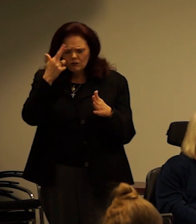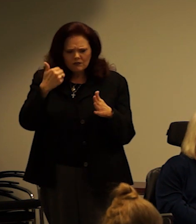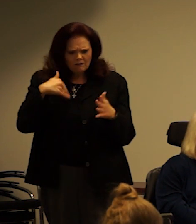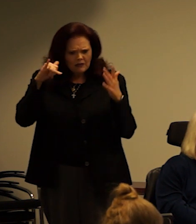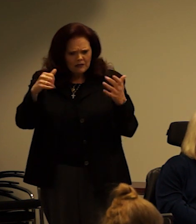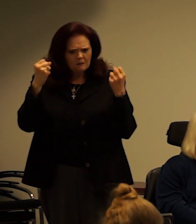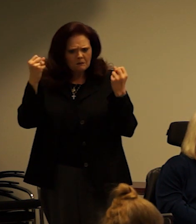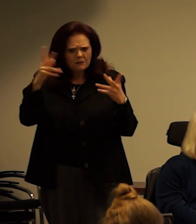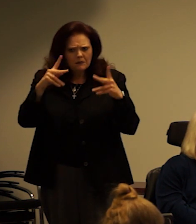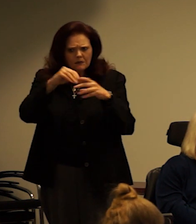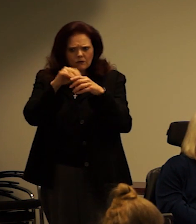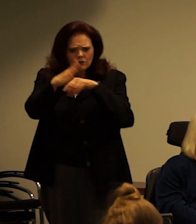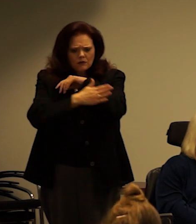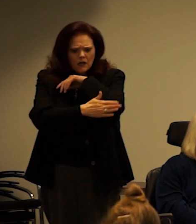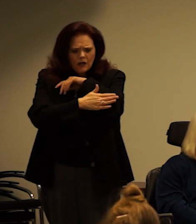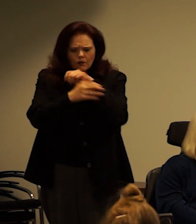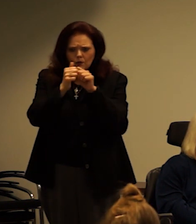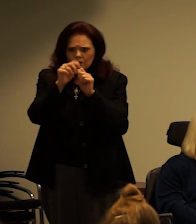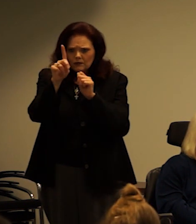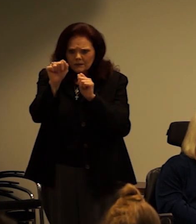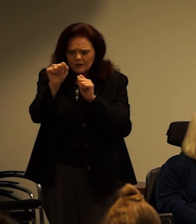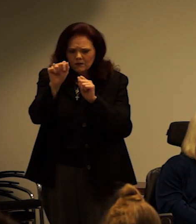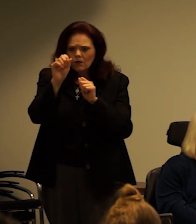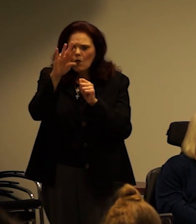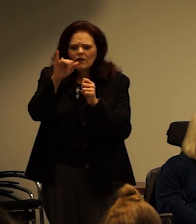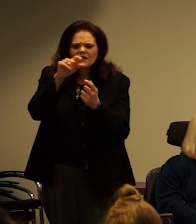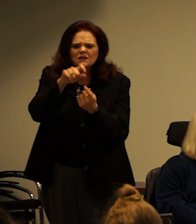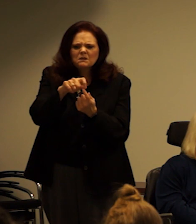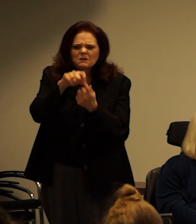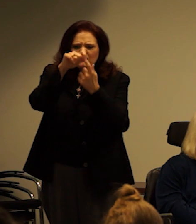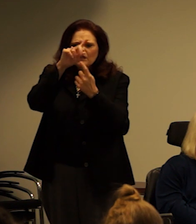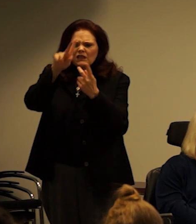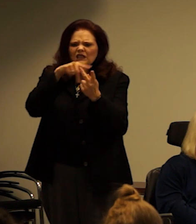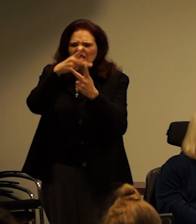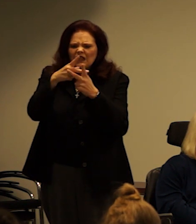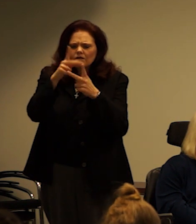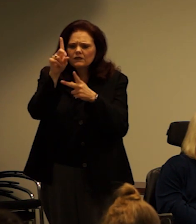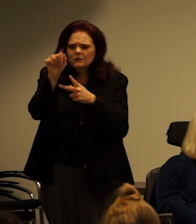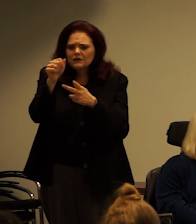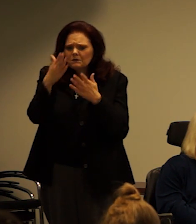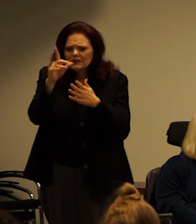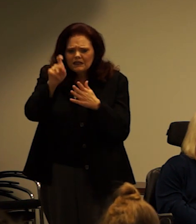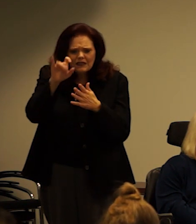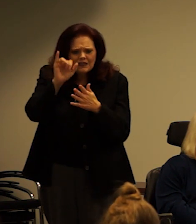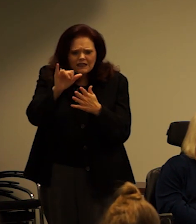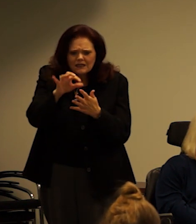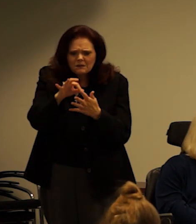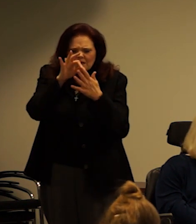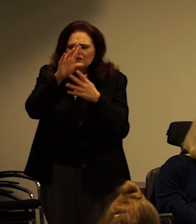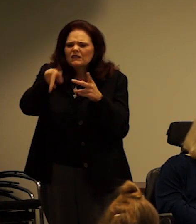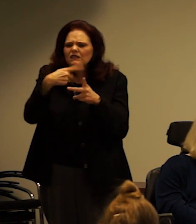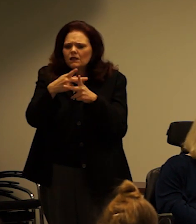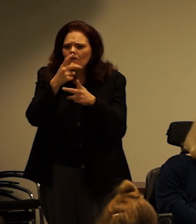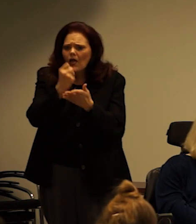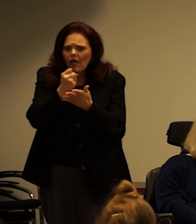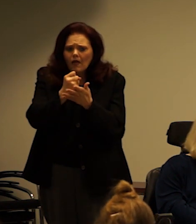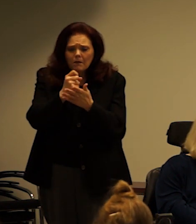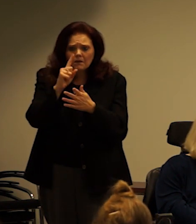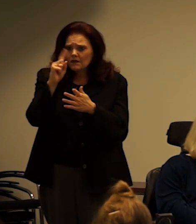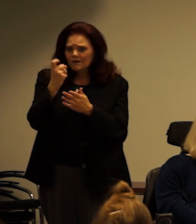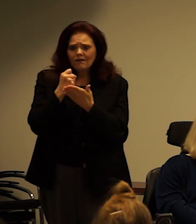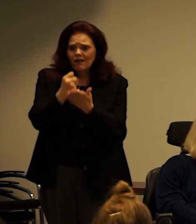many people in his county that have a disability or this particular kind of disability that might need this particular kind of help, he can't help